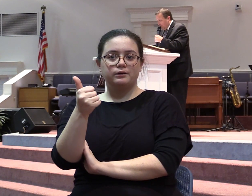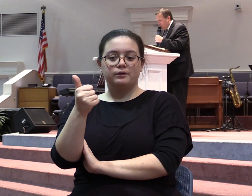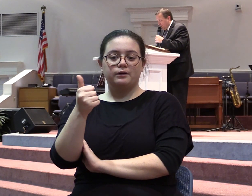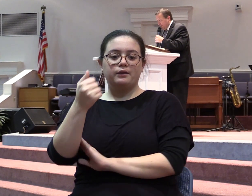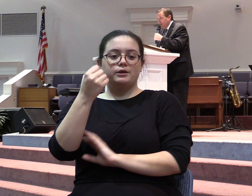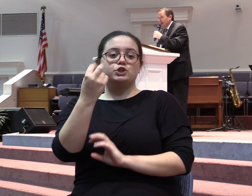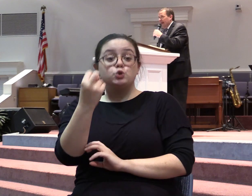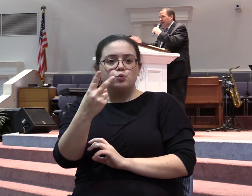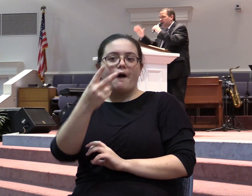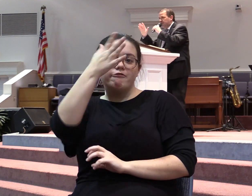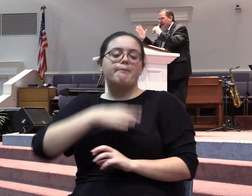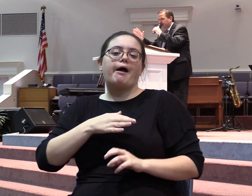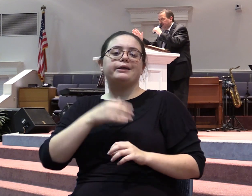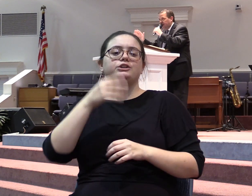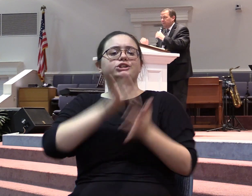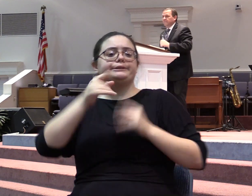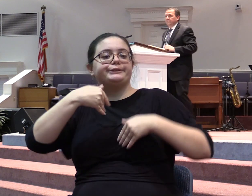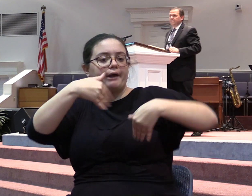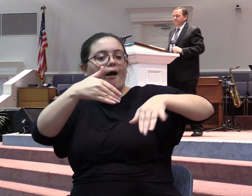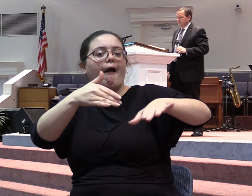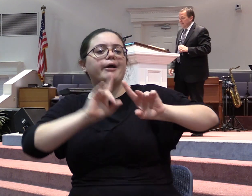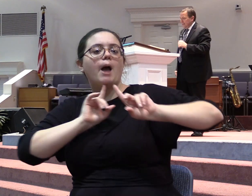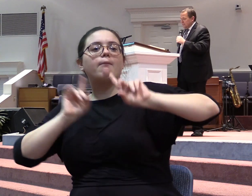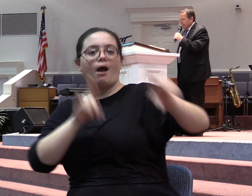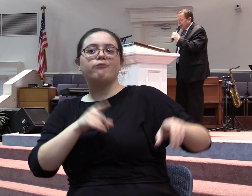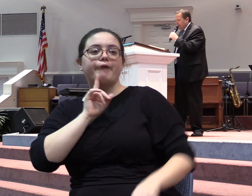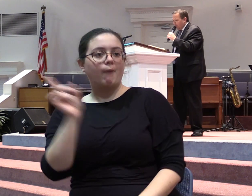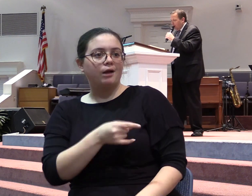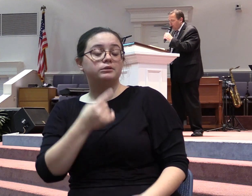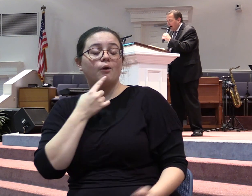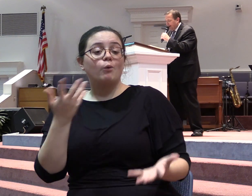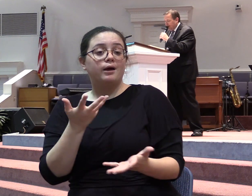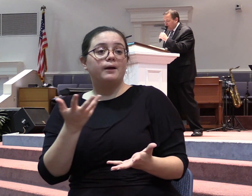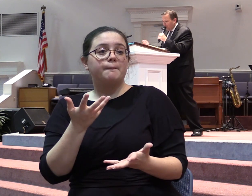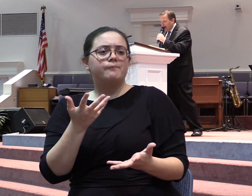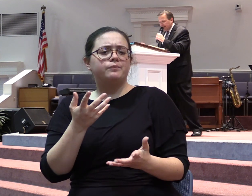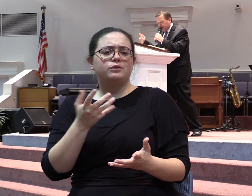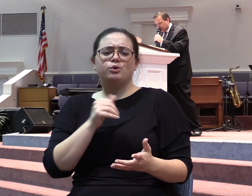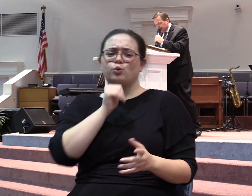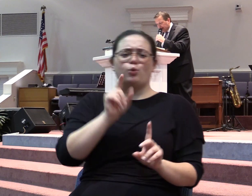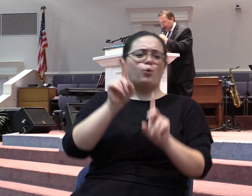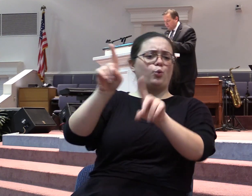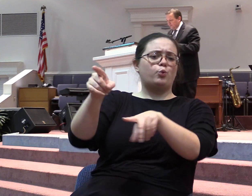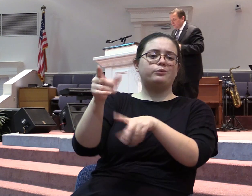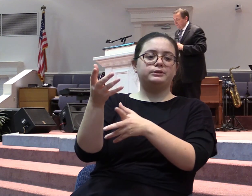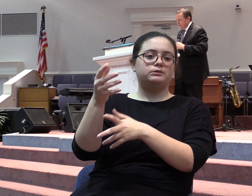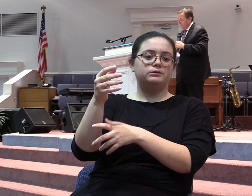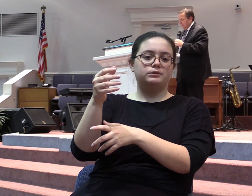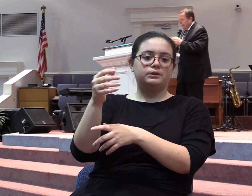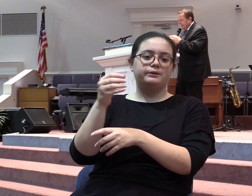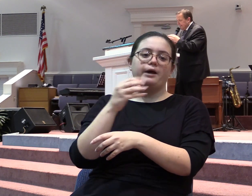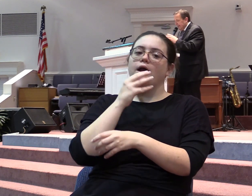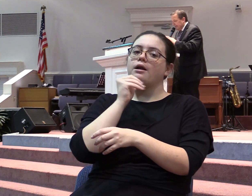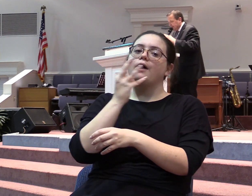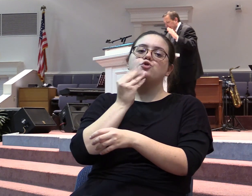sent forth and commanded them, saying, go not into the way of the Gentiles,